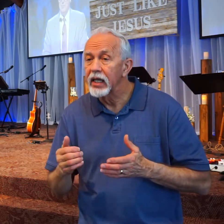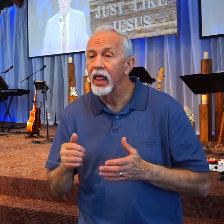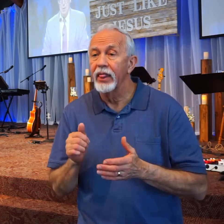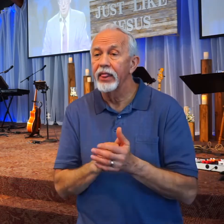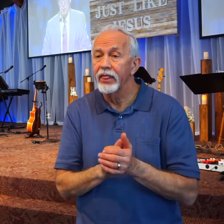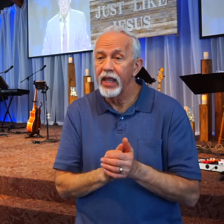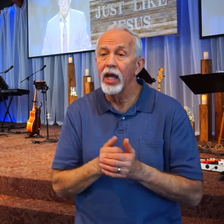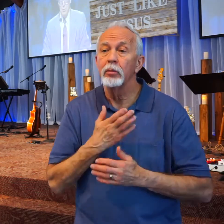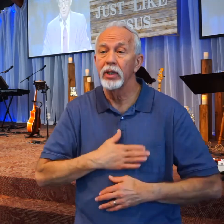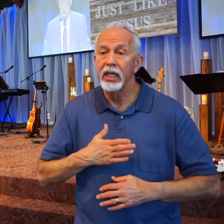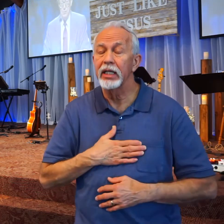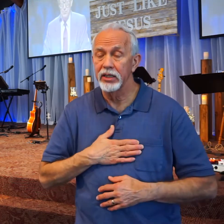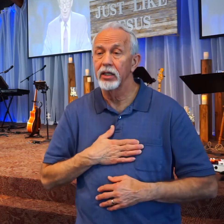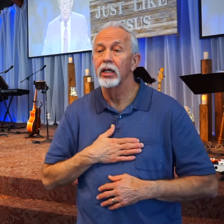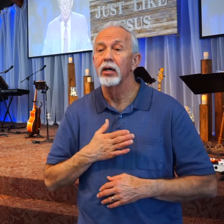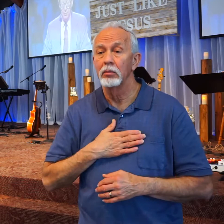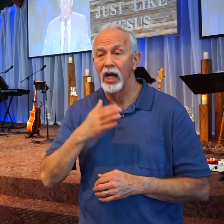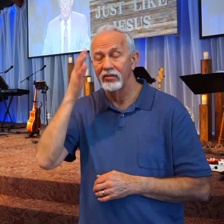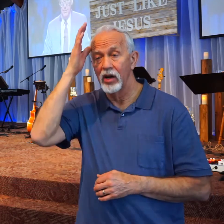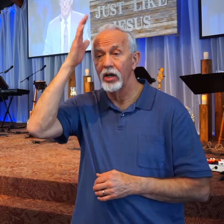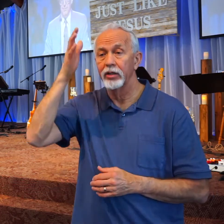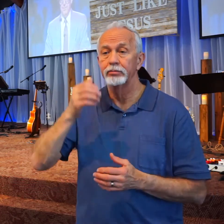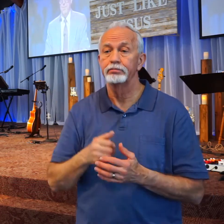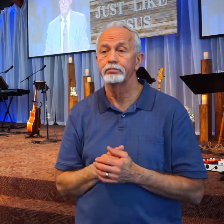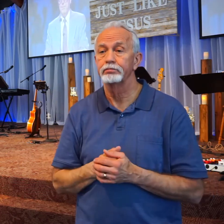that please the Father.